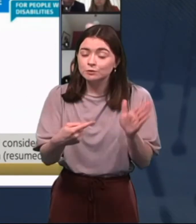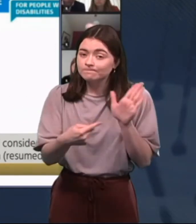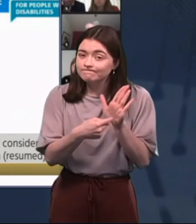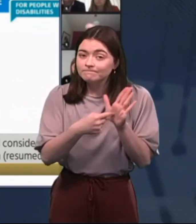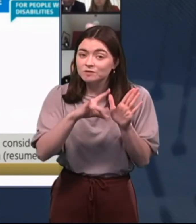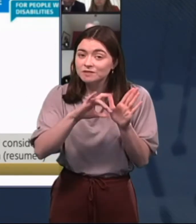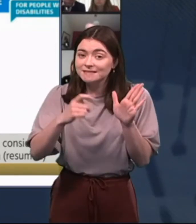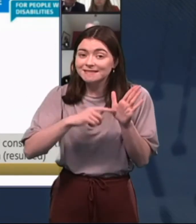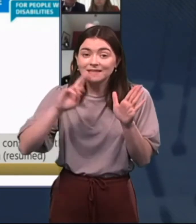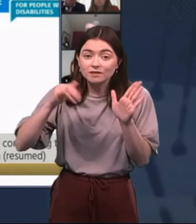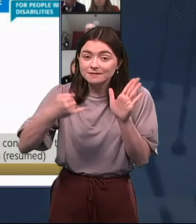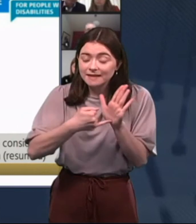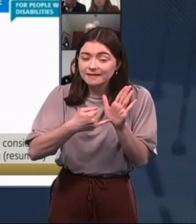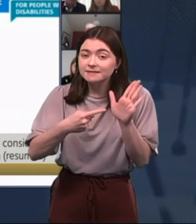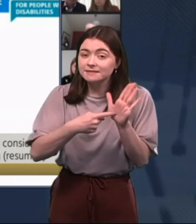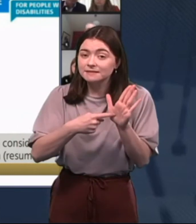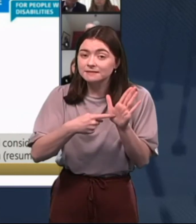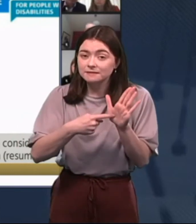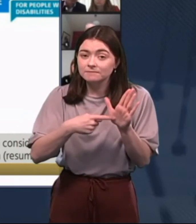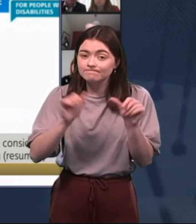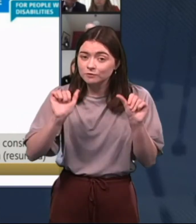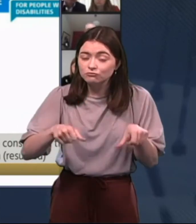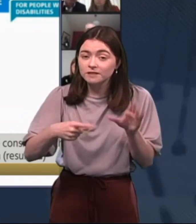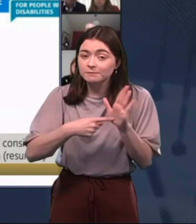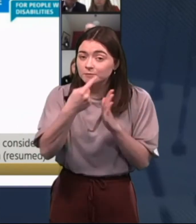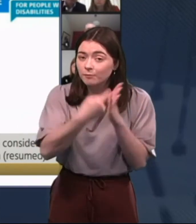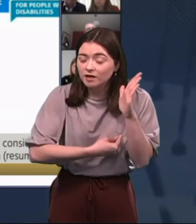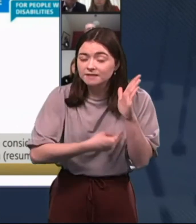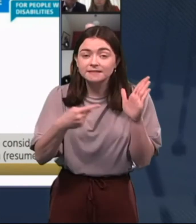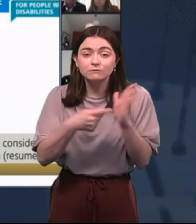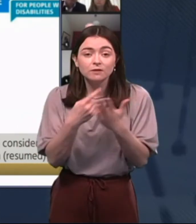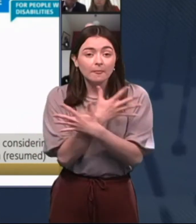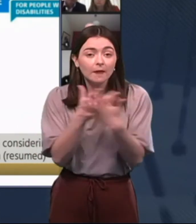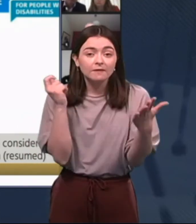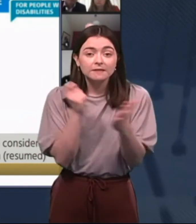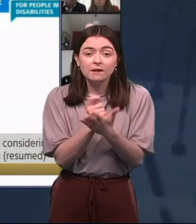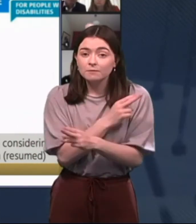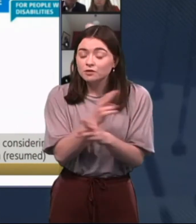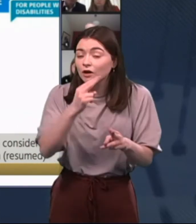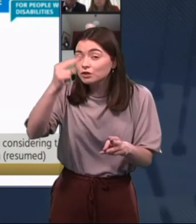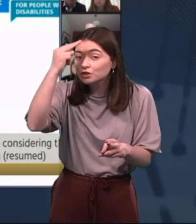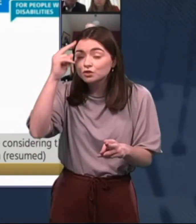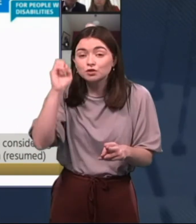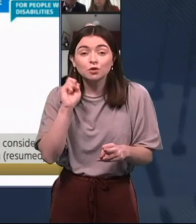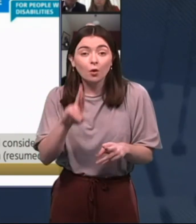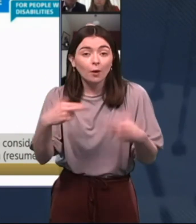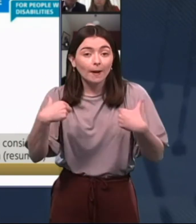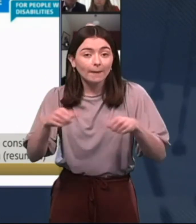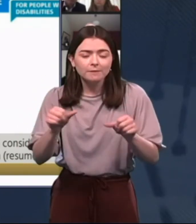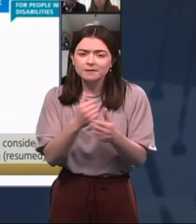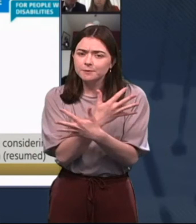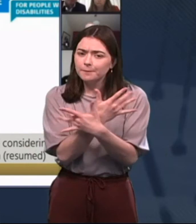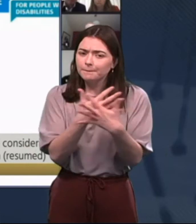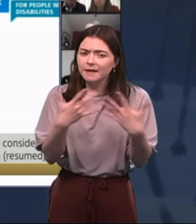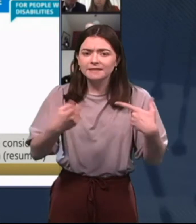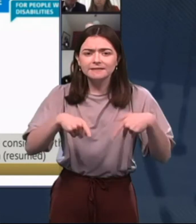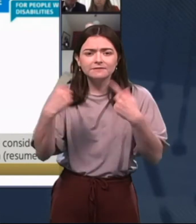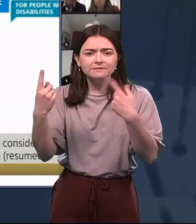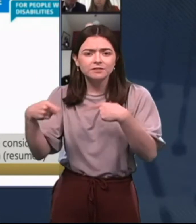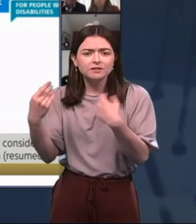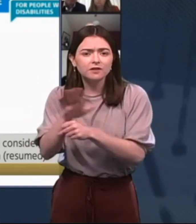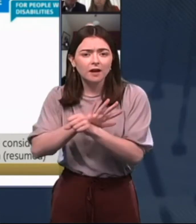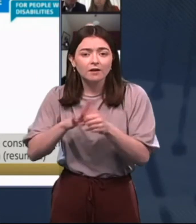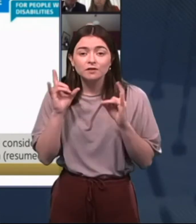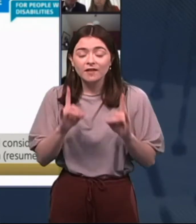policy, which very often is not understood or implemented across many divisions of